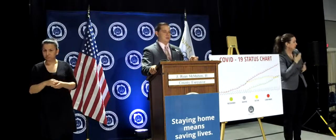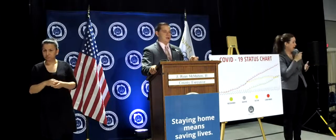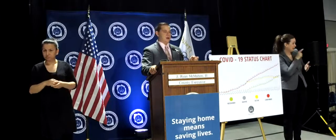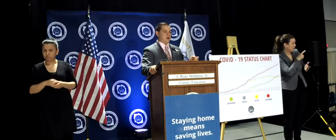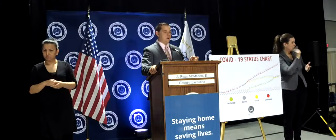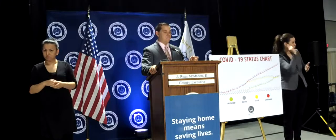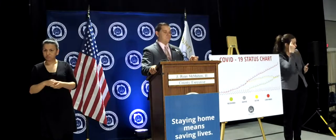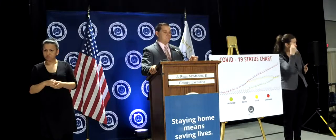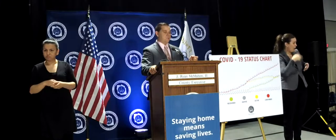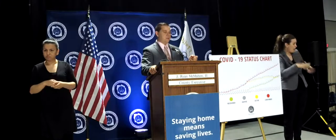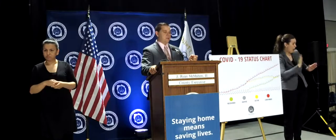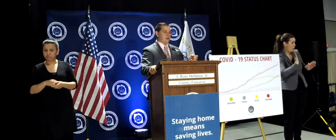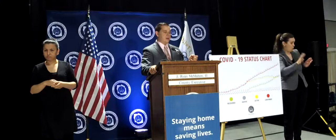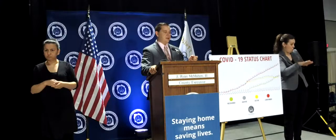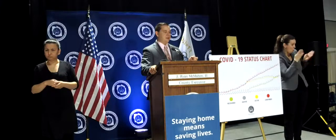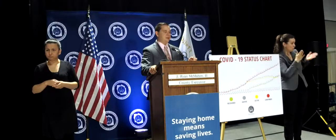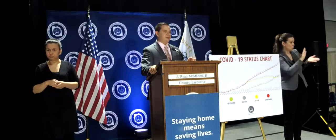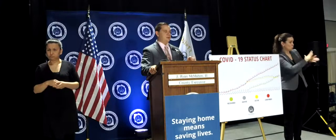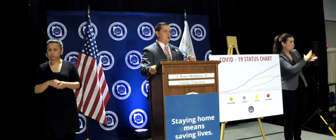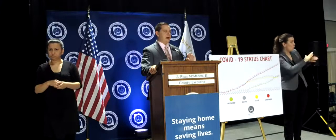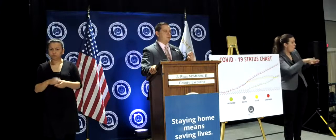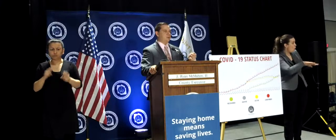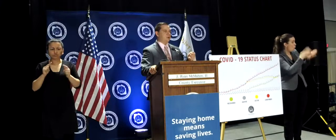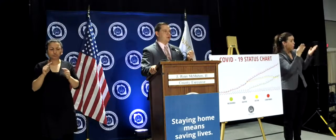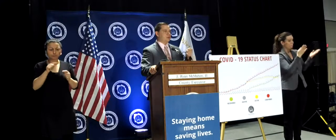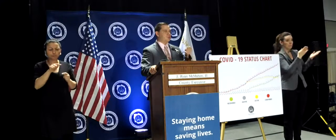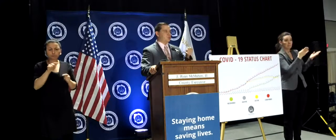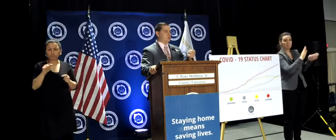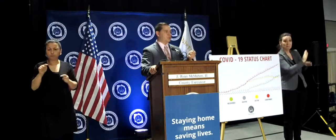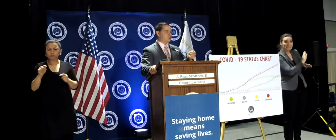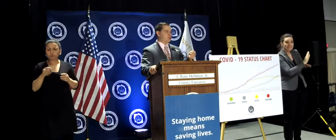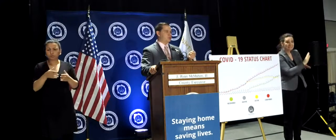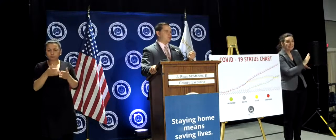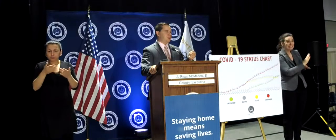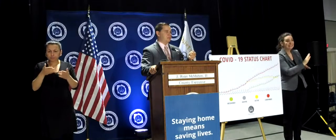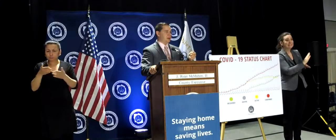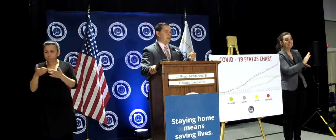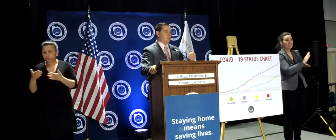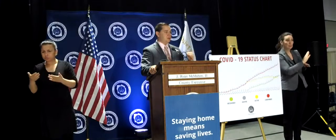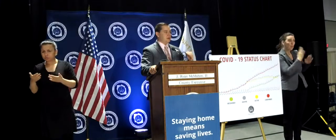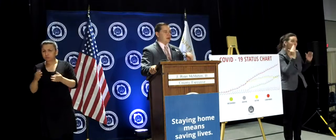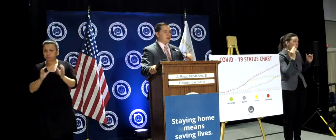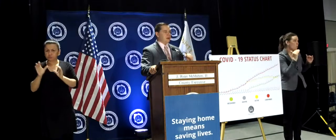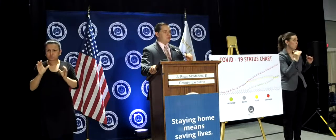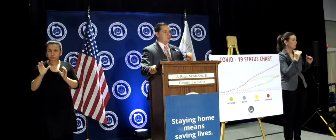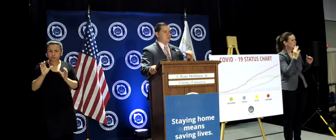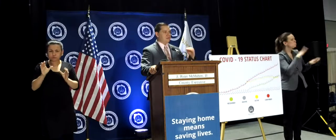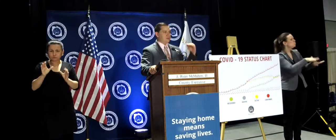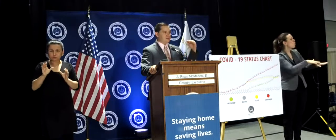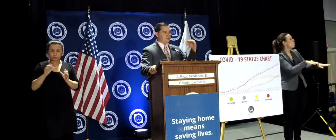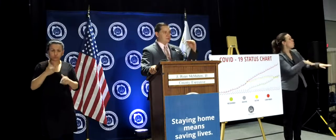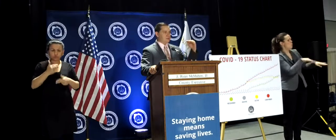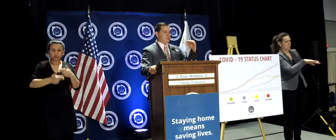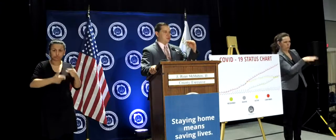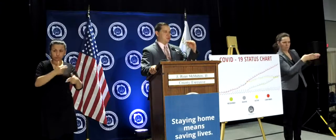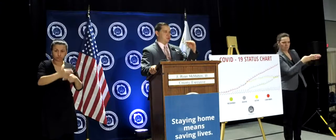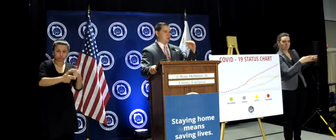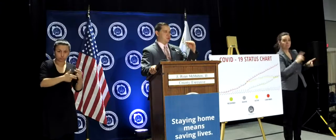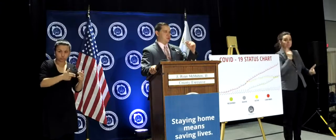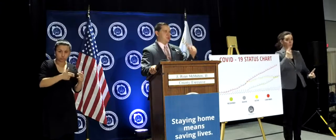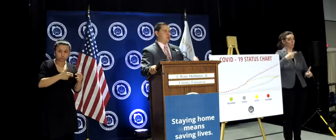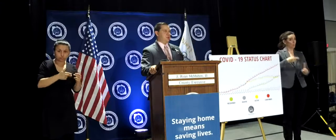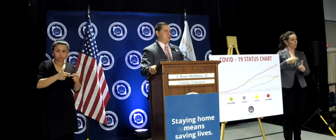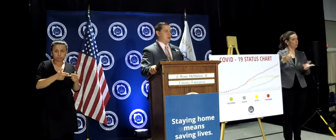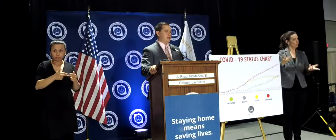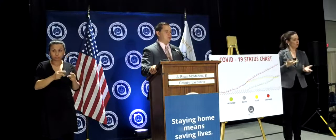businesses that can operate in social distance at the same time. And then you phase in a percentage of